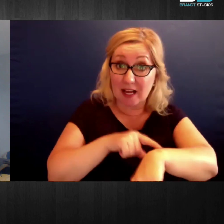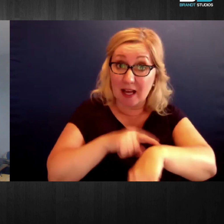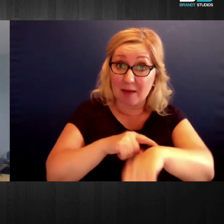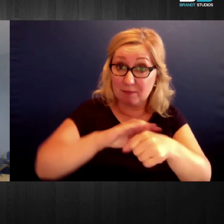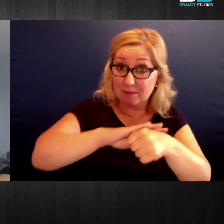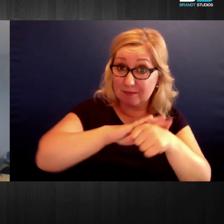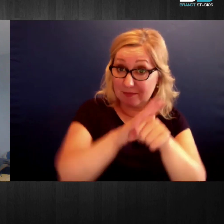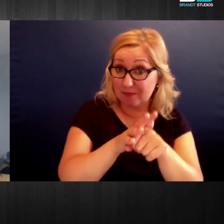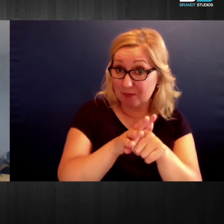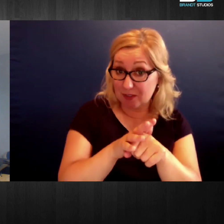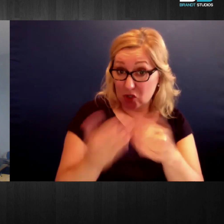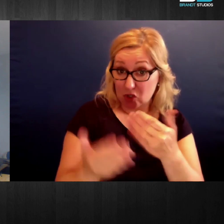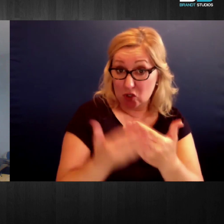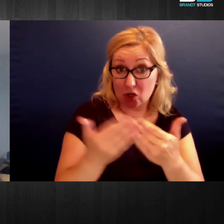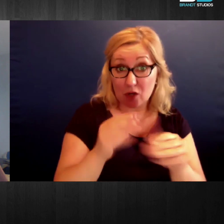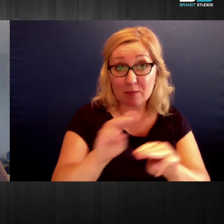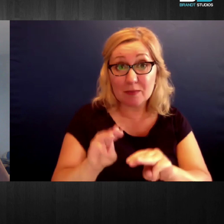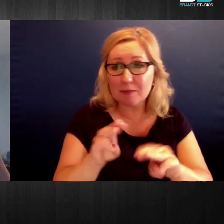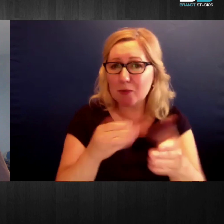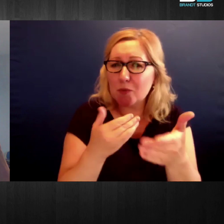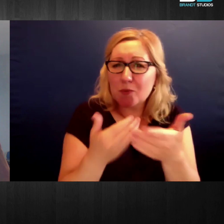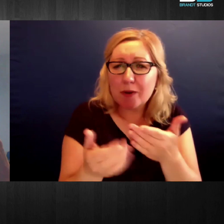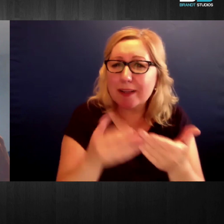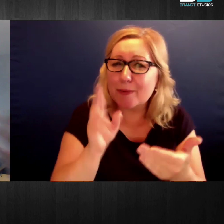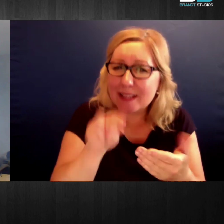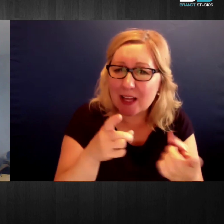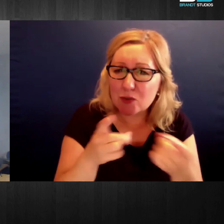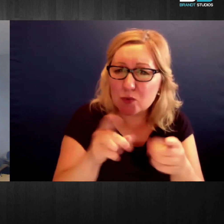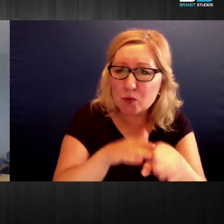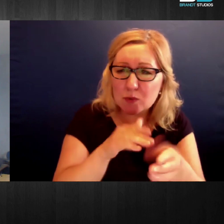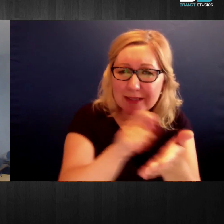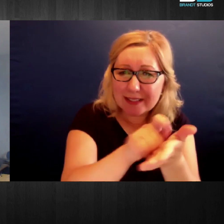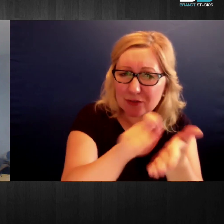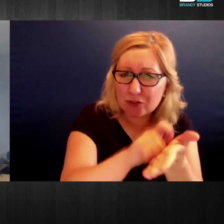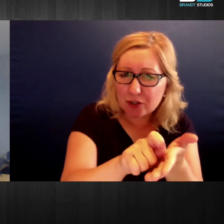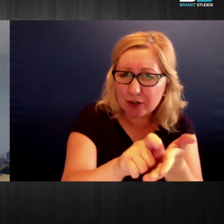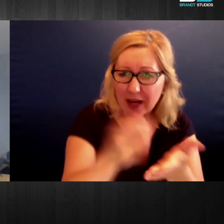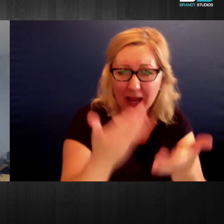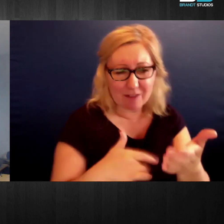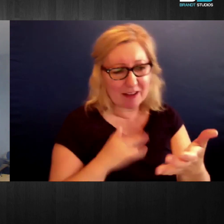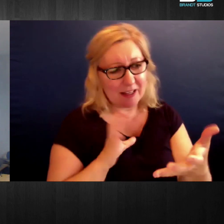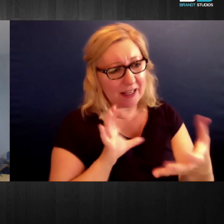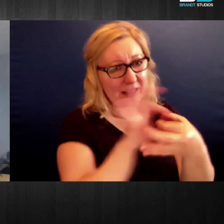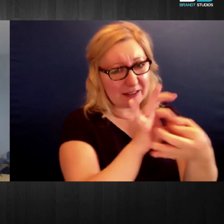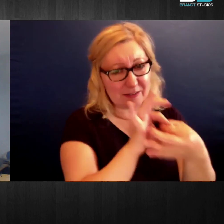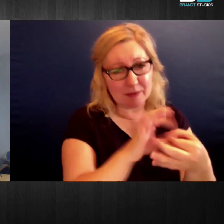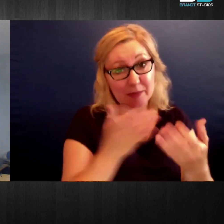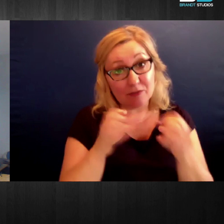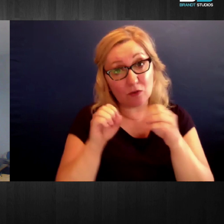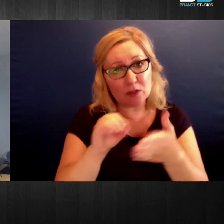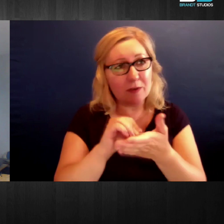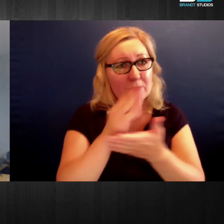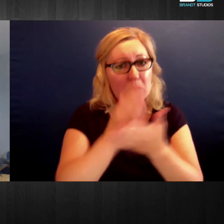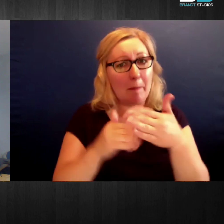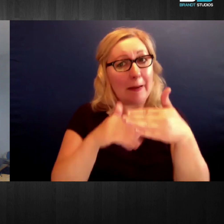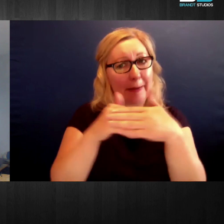with it, knowing with these limitations that we mentioned before. And so I